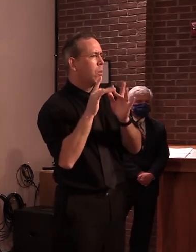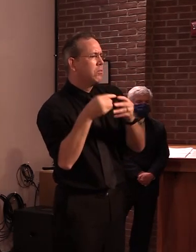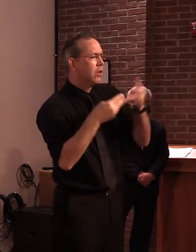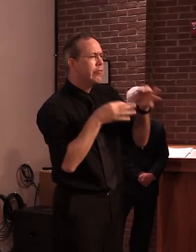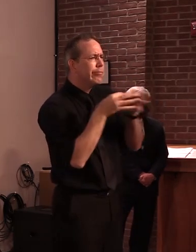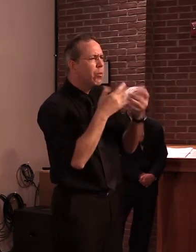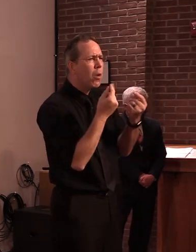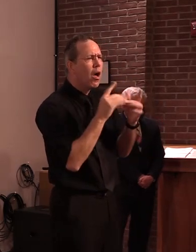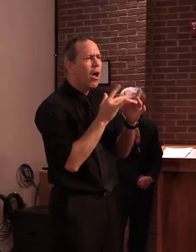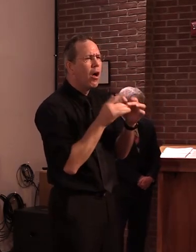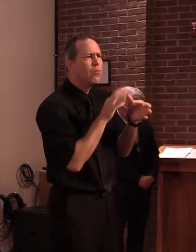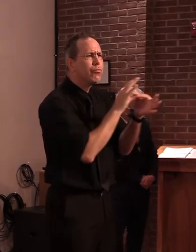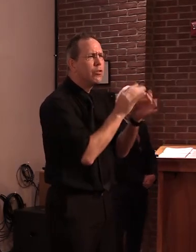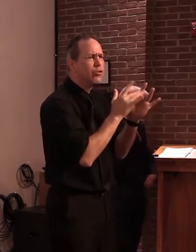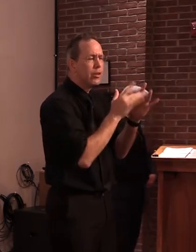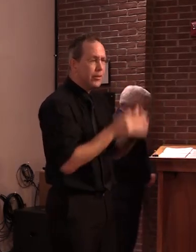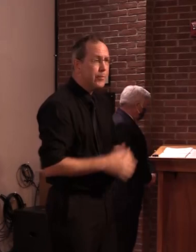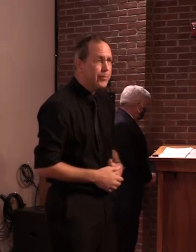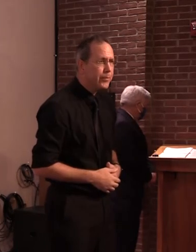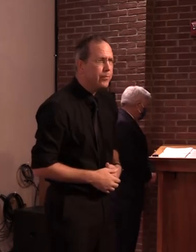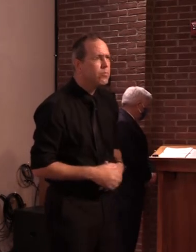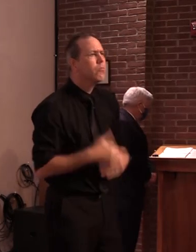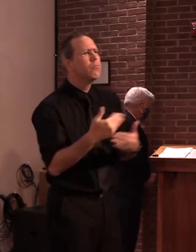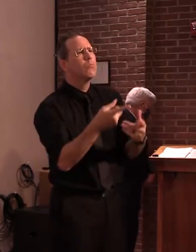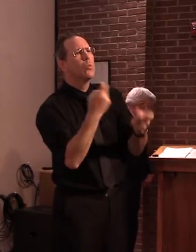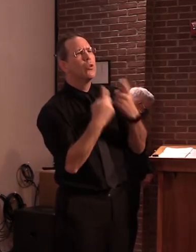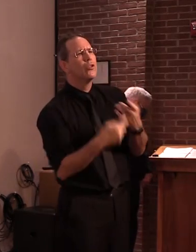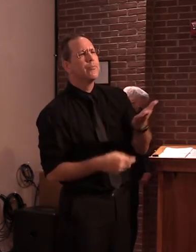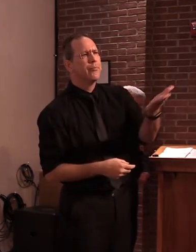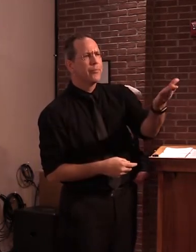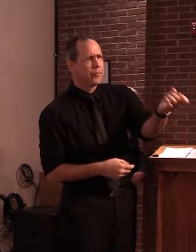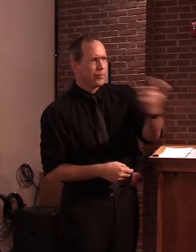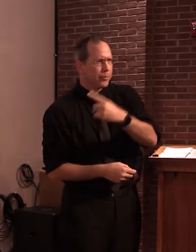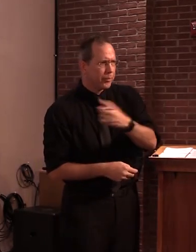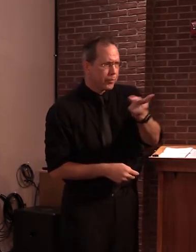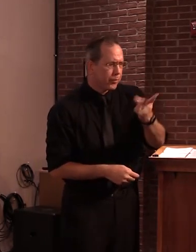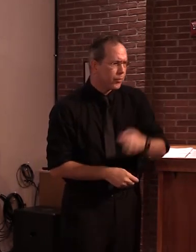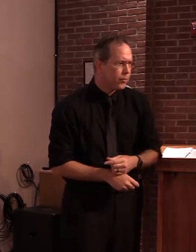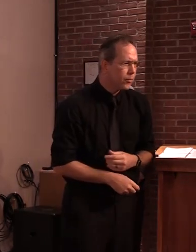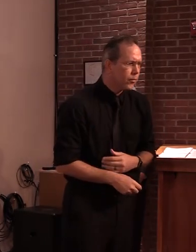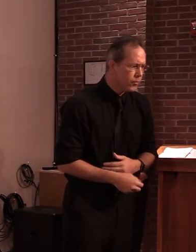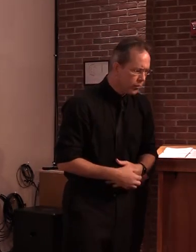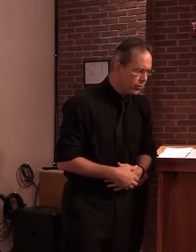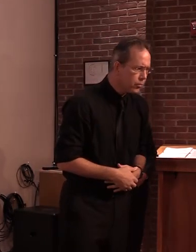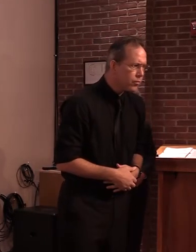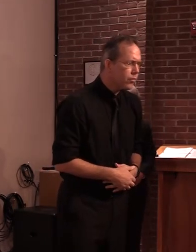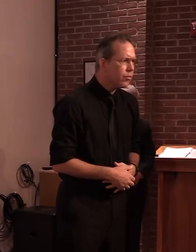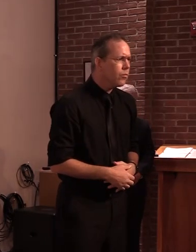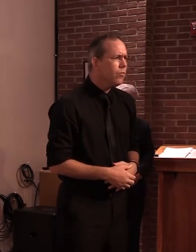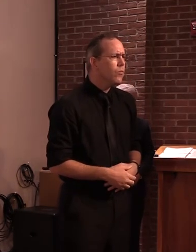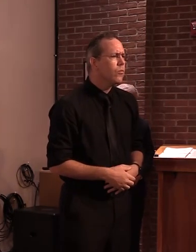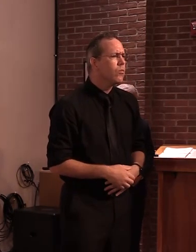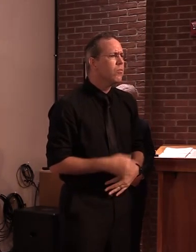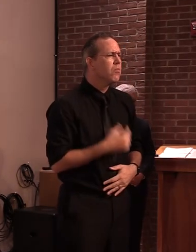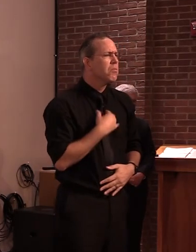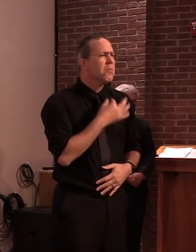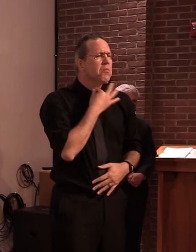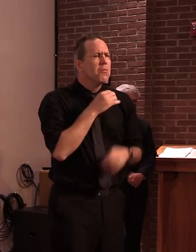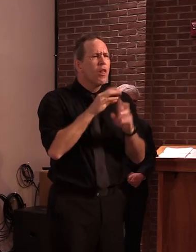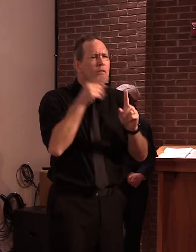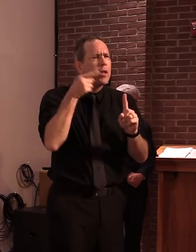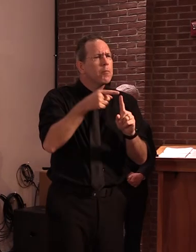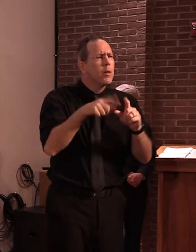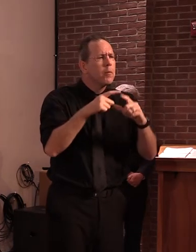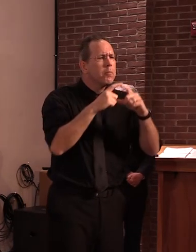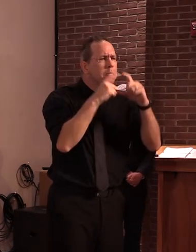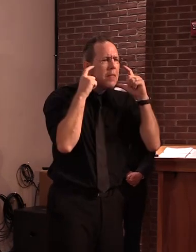Calvin. All right, thank you, Governor. So, a quick clarification for the mask mandate that goes in tomorrow. So it says